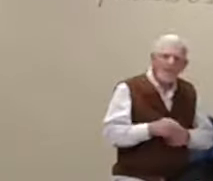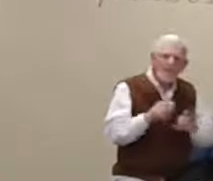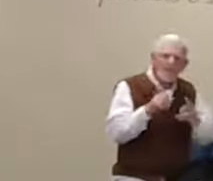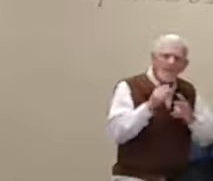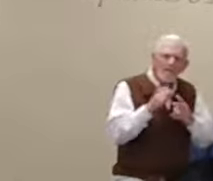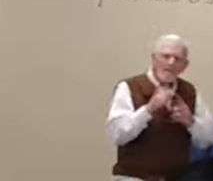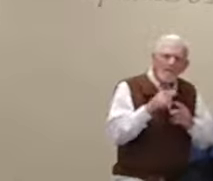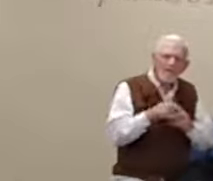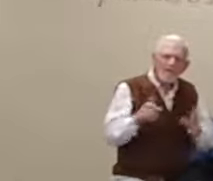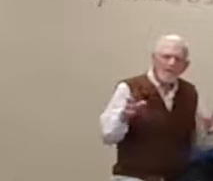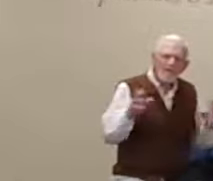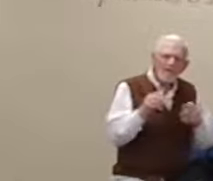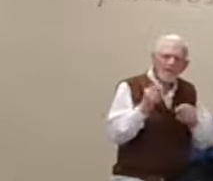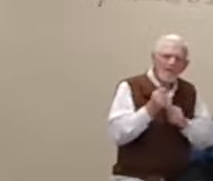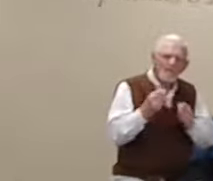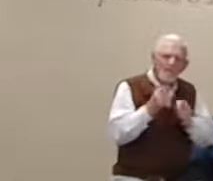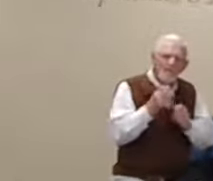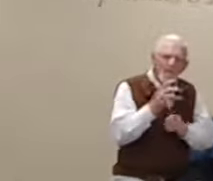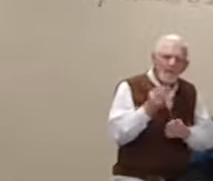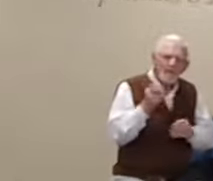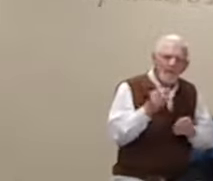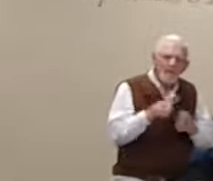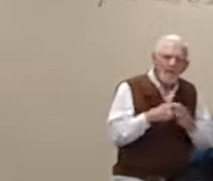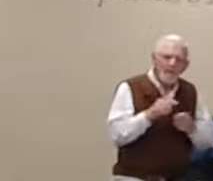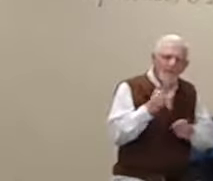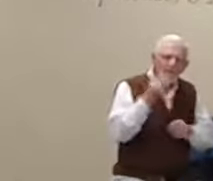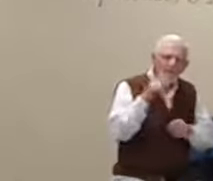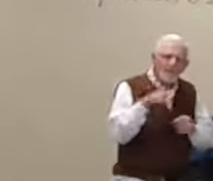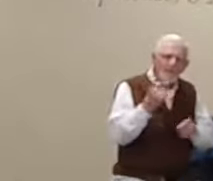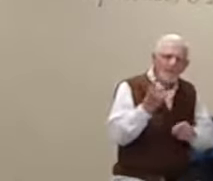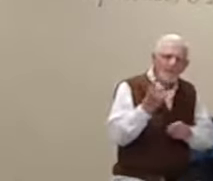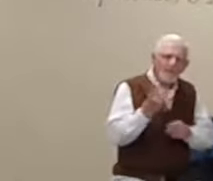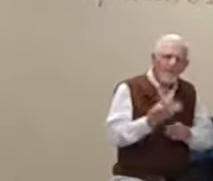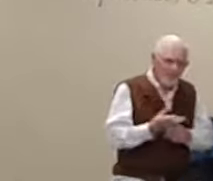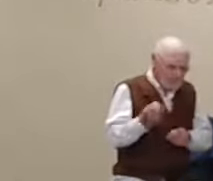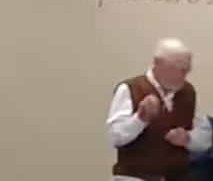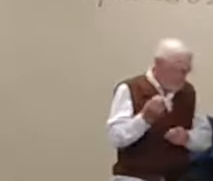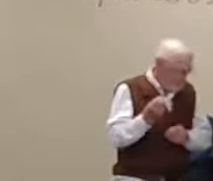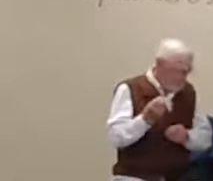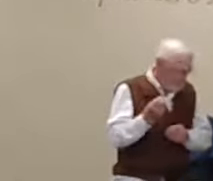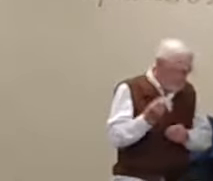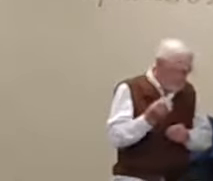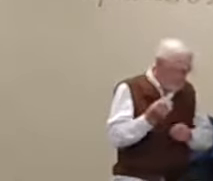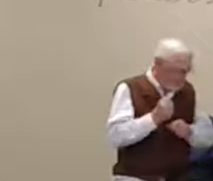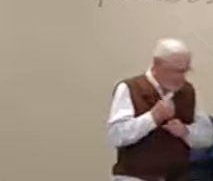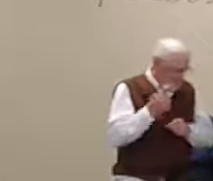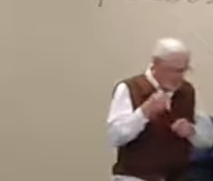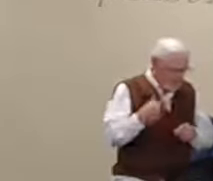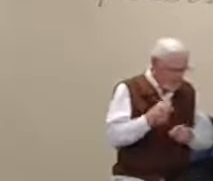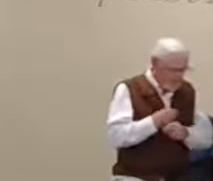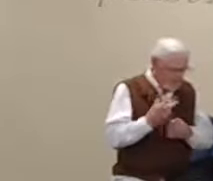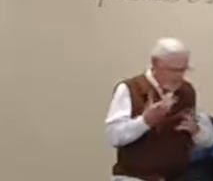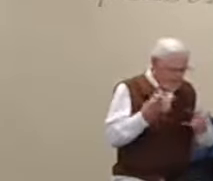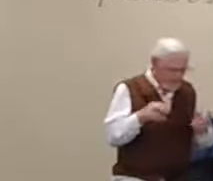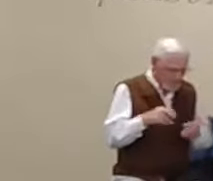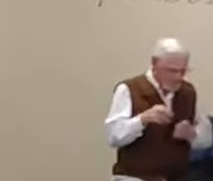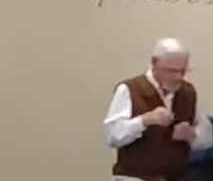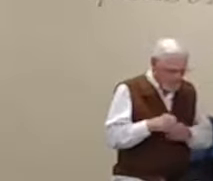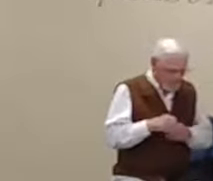meet together and to think about you, think about your love for us and what you did